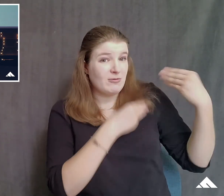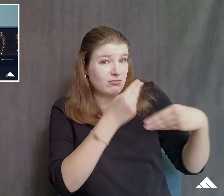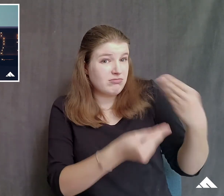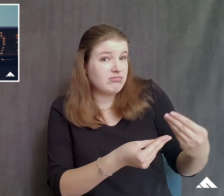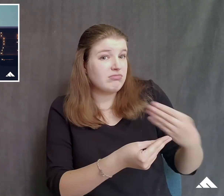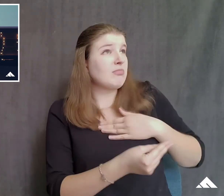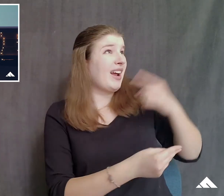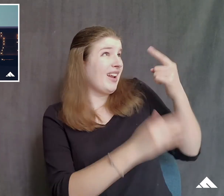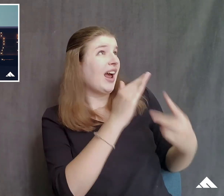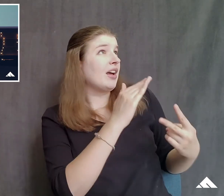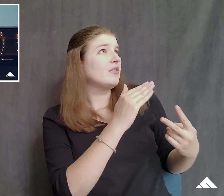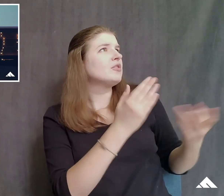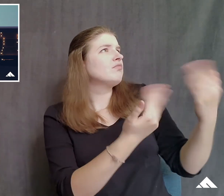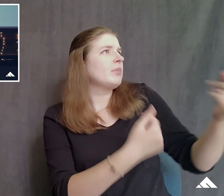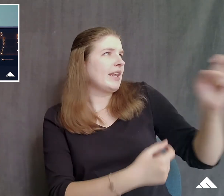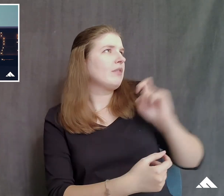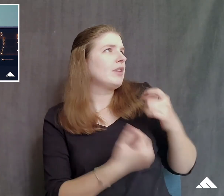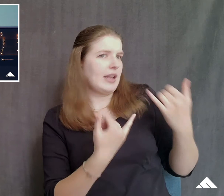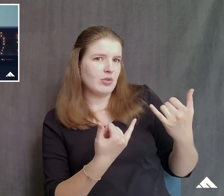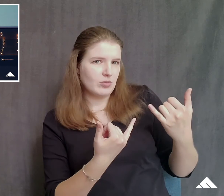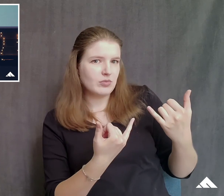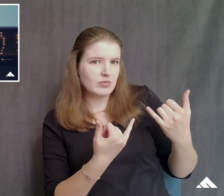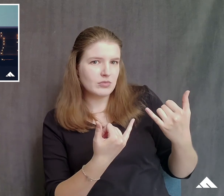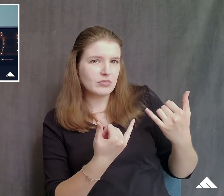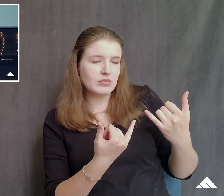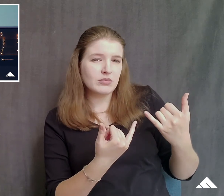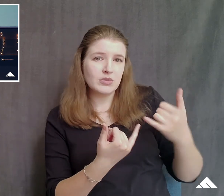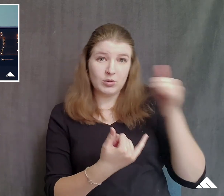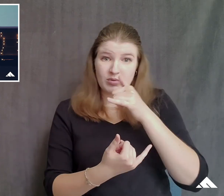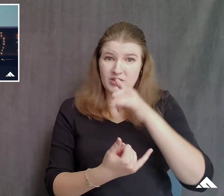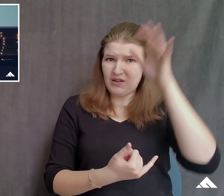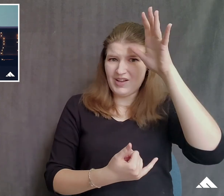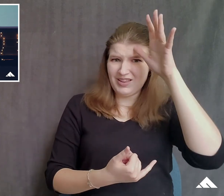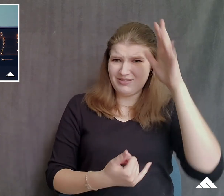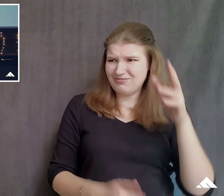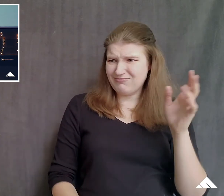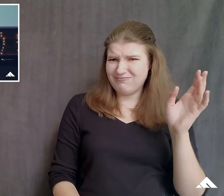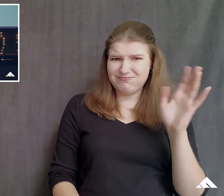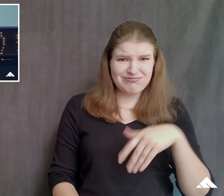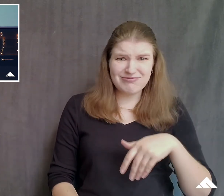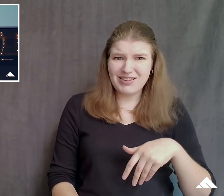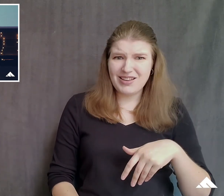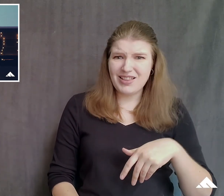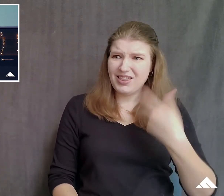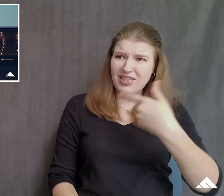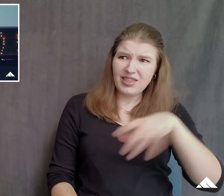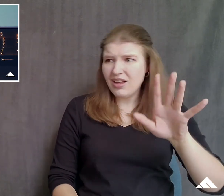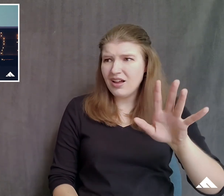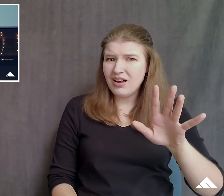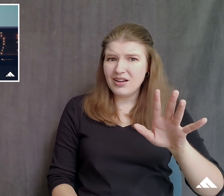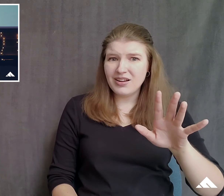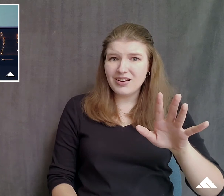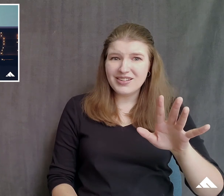inheritance." You remember that story? And remarkably, the father doesn't say, "Get out of my face," you know,